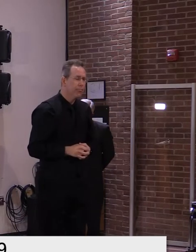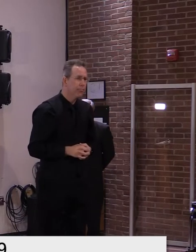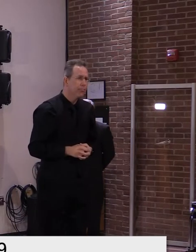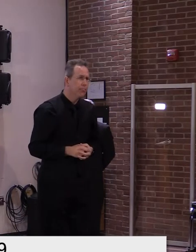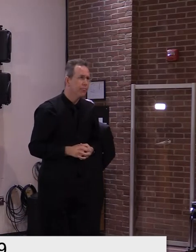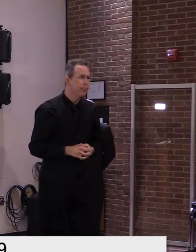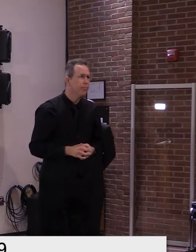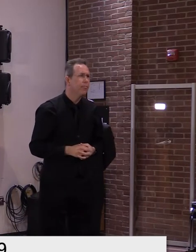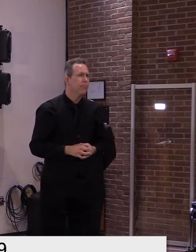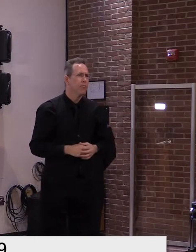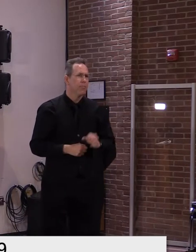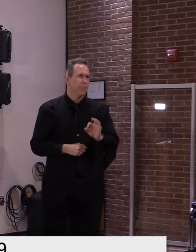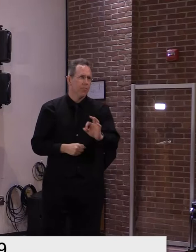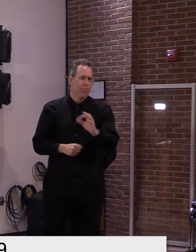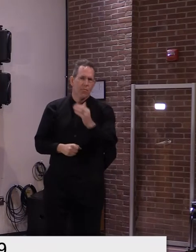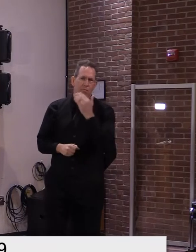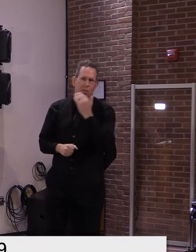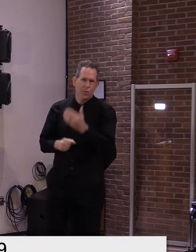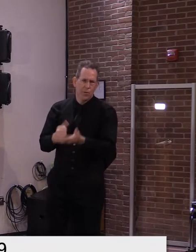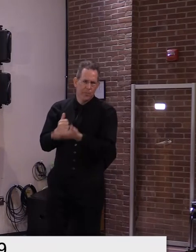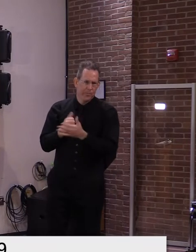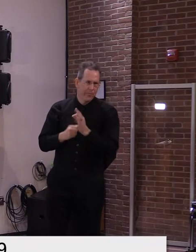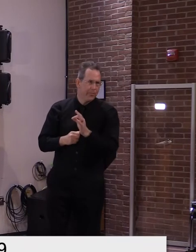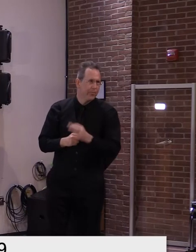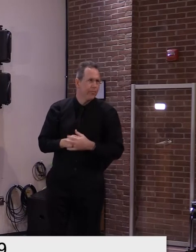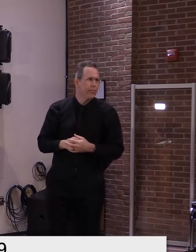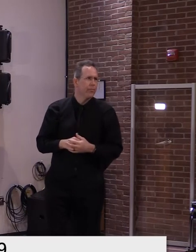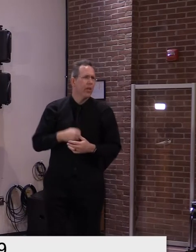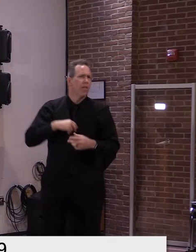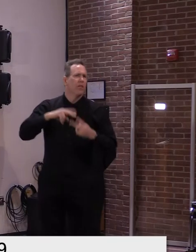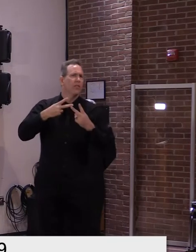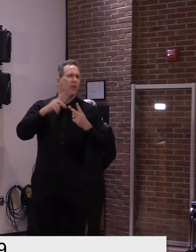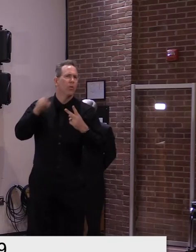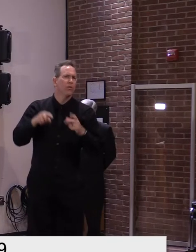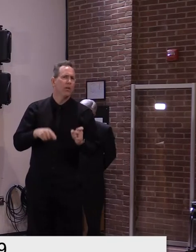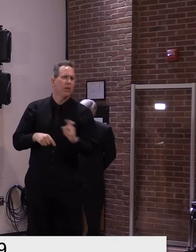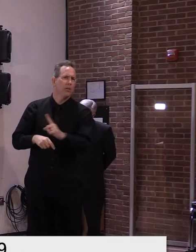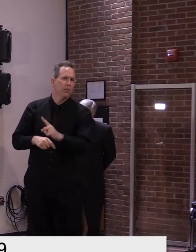Thank you. My second question is about